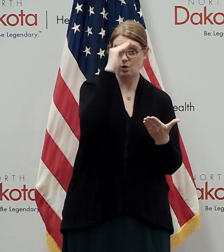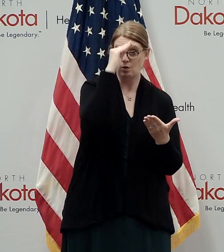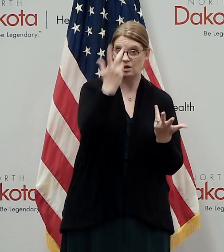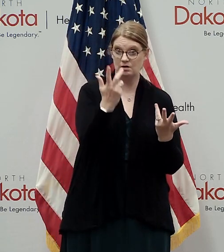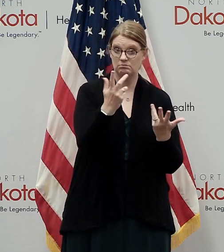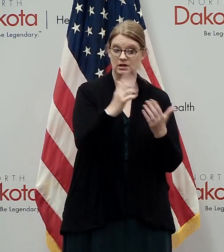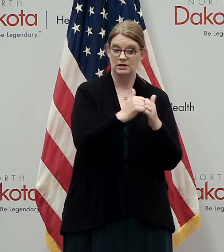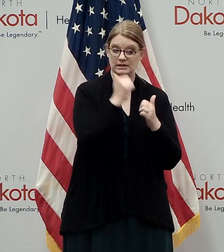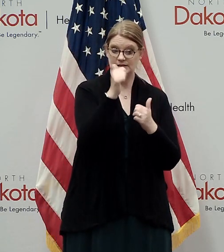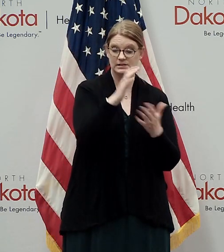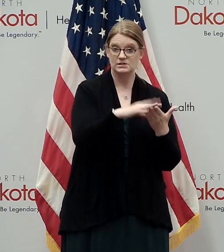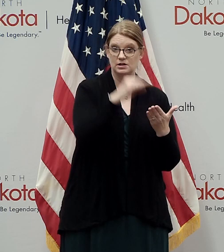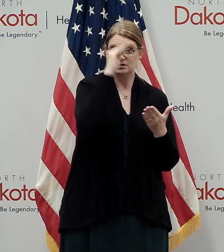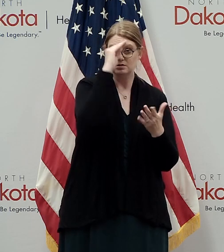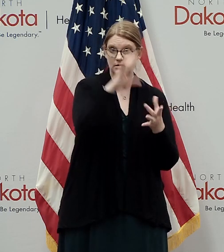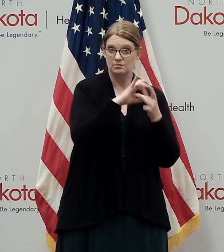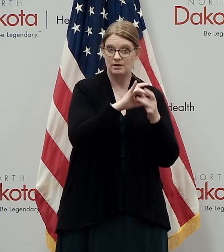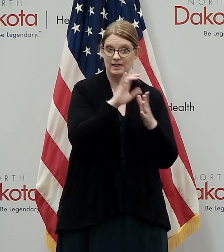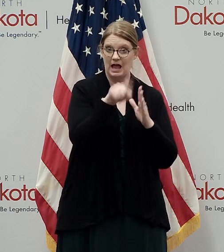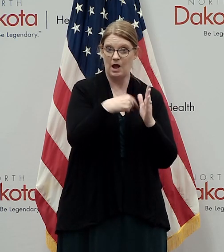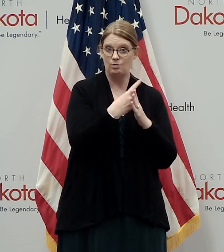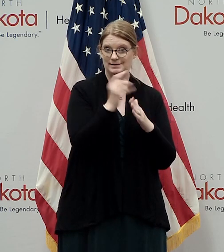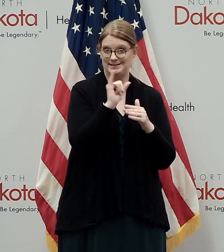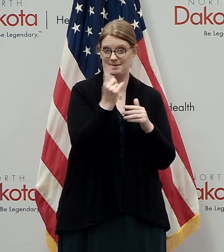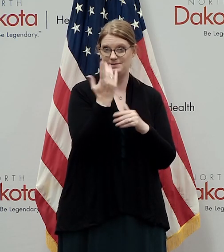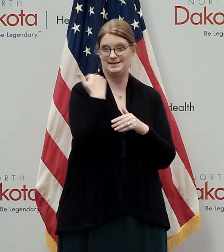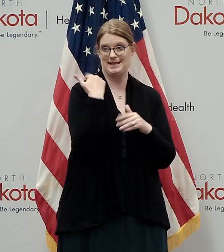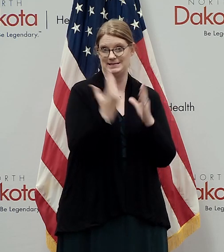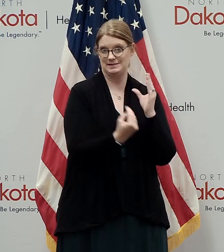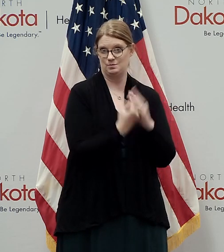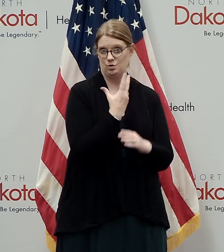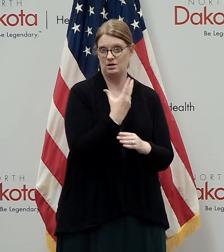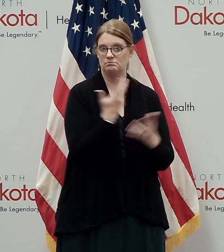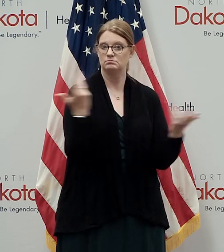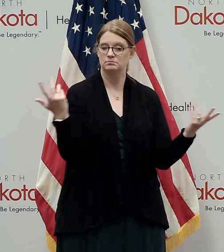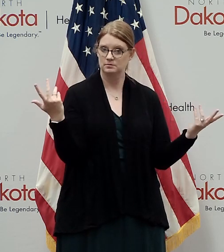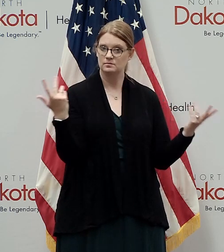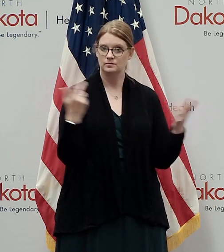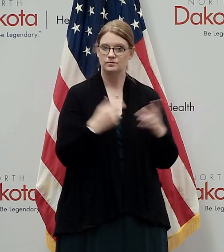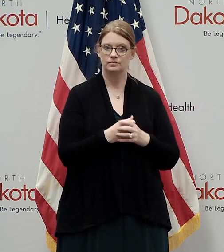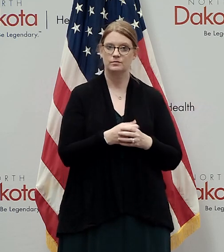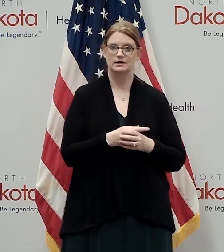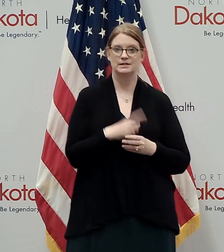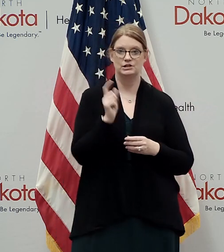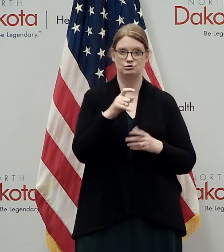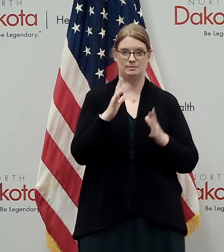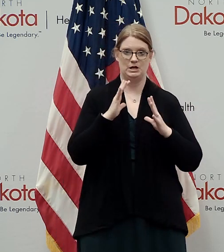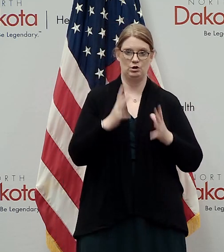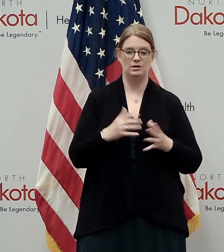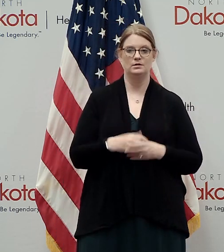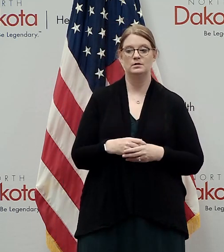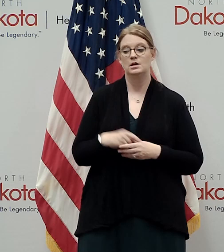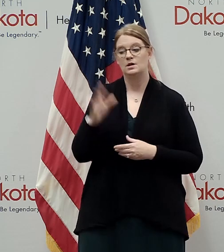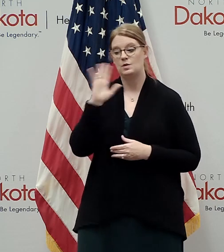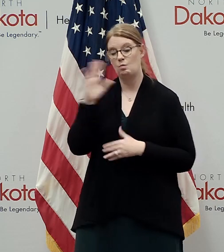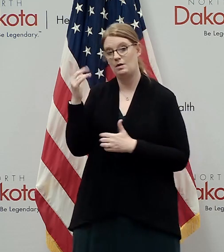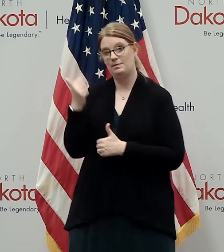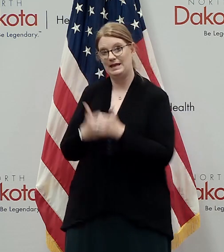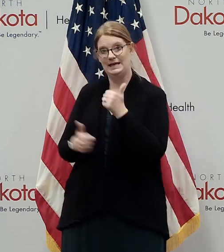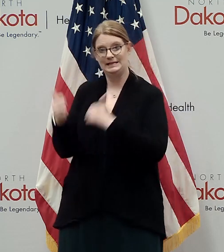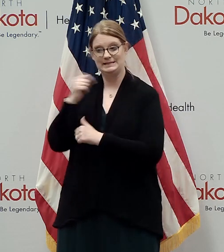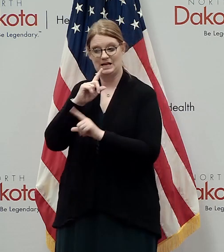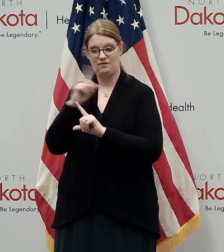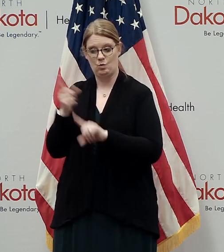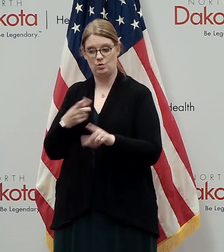learning towards those hours like we were last spring, counting those days, then I think they should be good. There will be an executive order signed